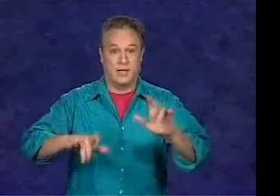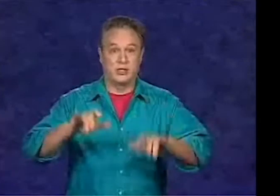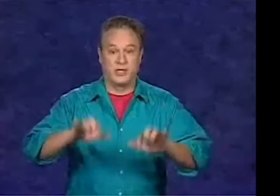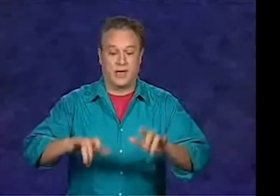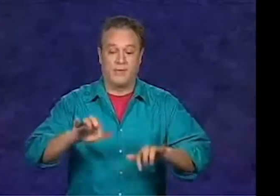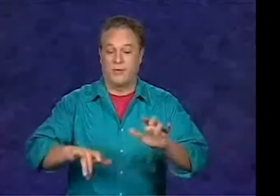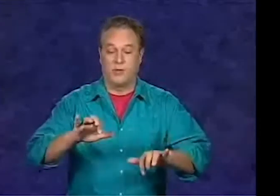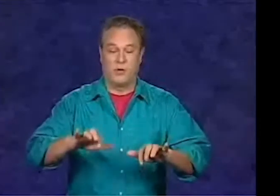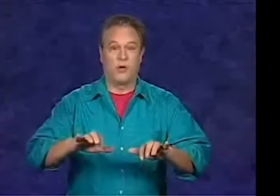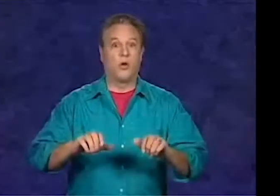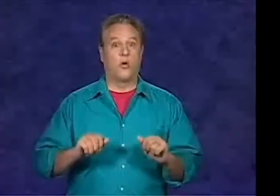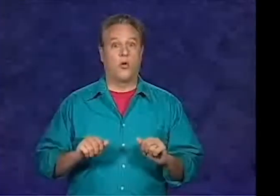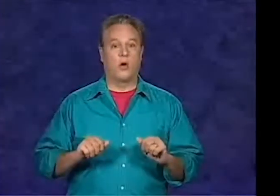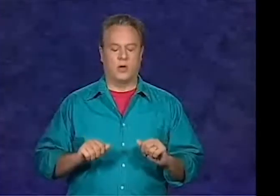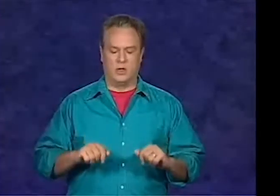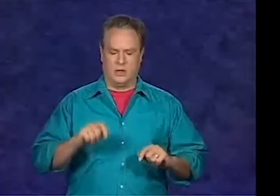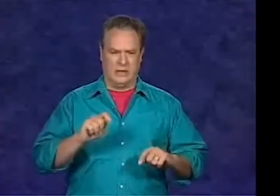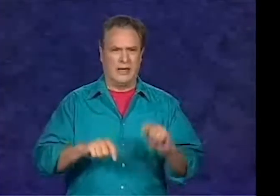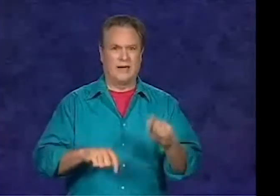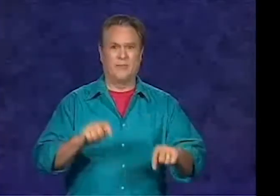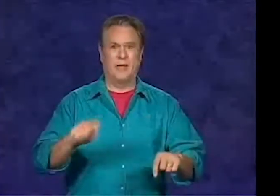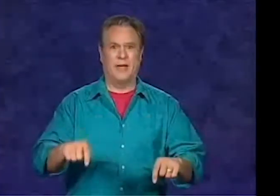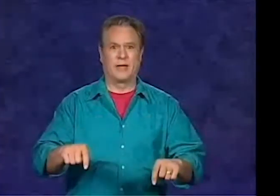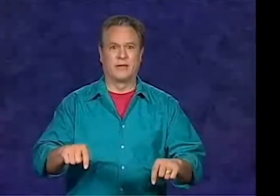Touch type or hunt and peck.